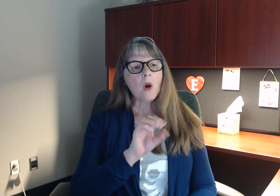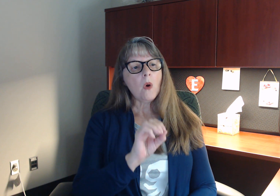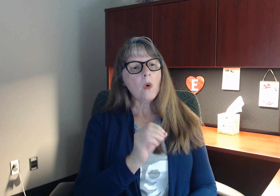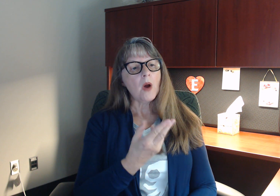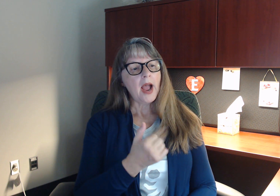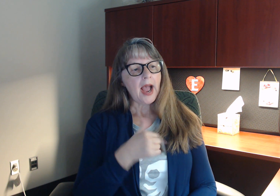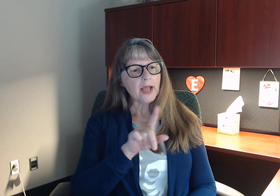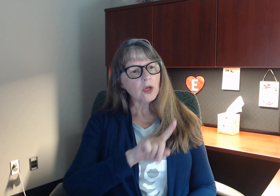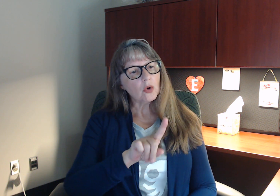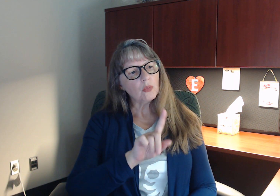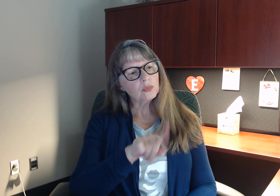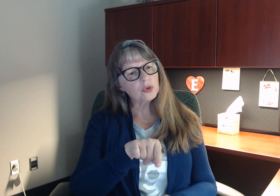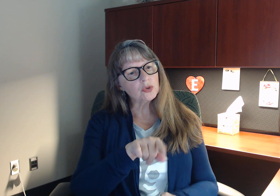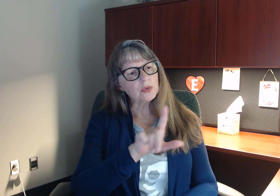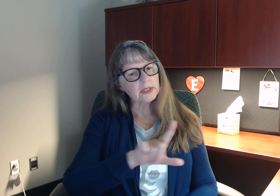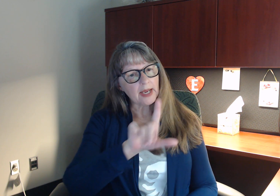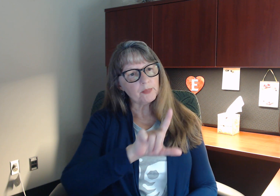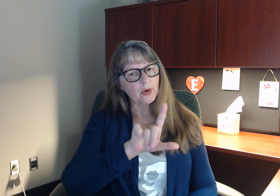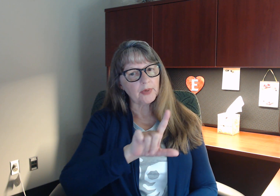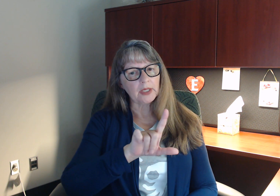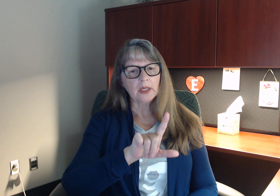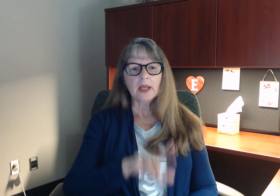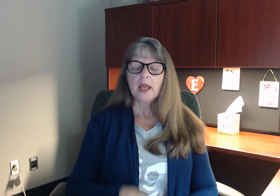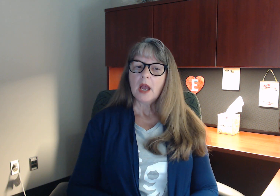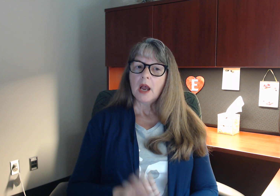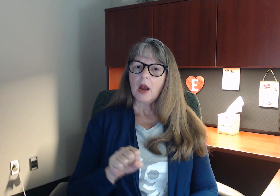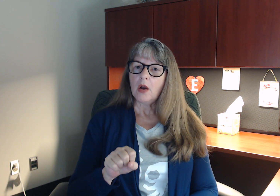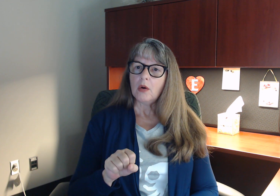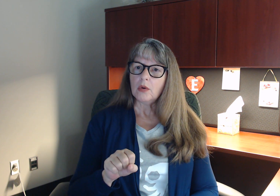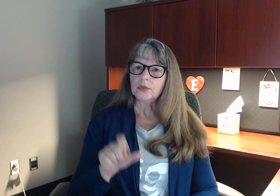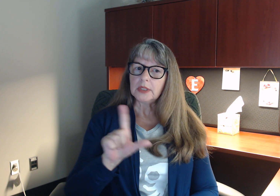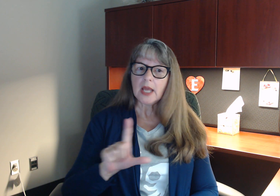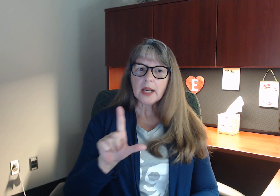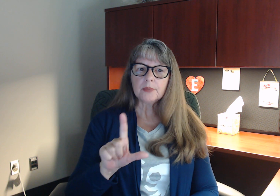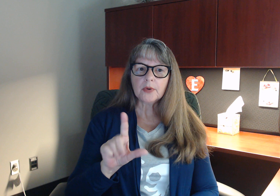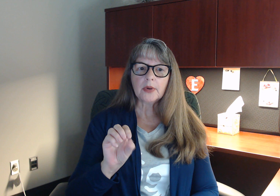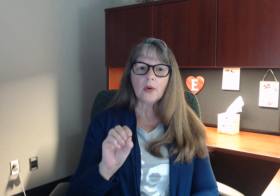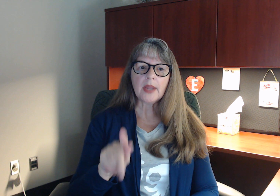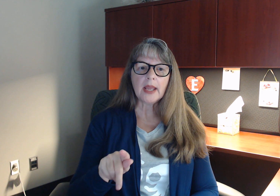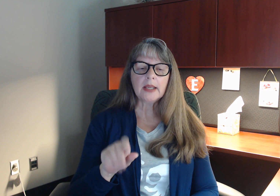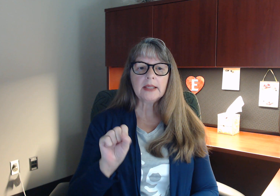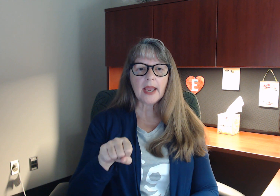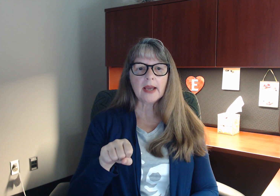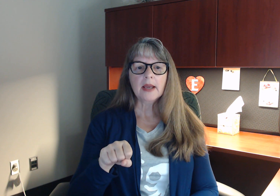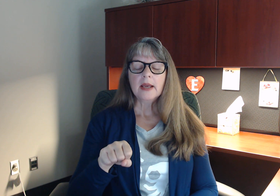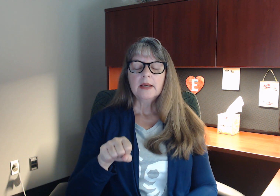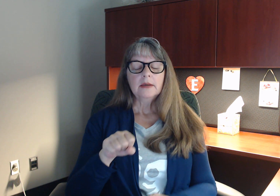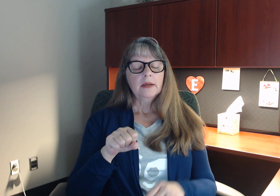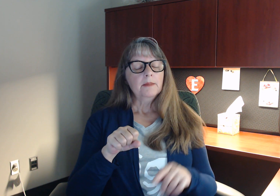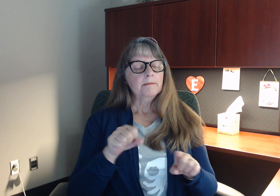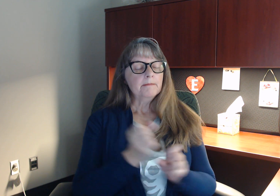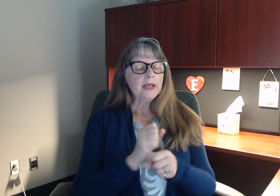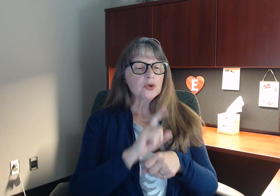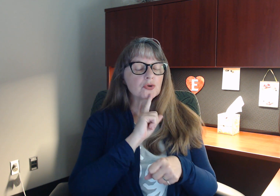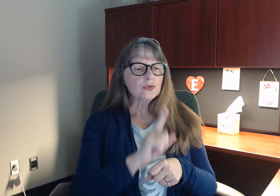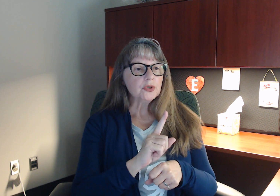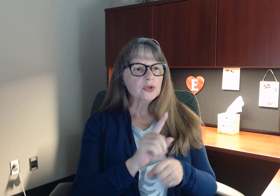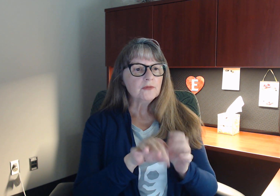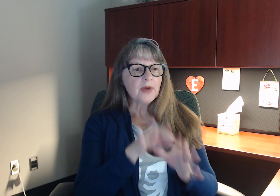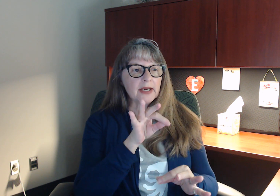Oh, I go to the library. Oh, the library. Okay, yeah. Make sure that you find